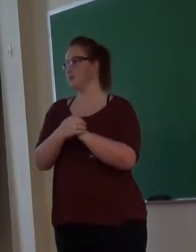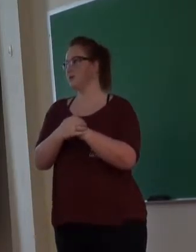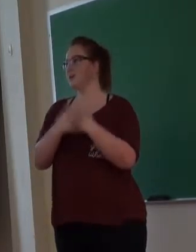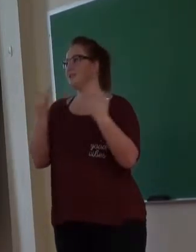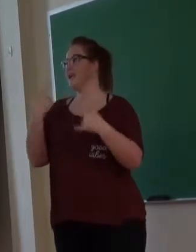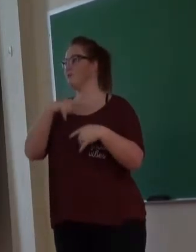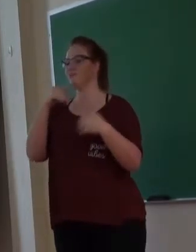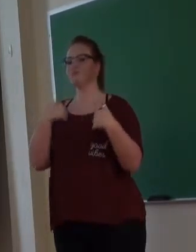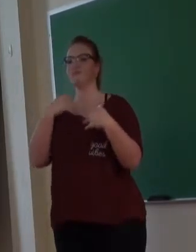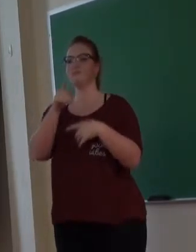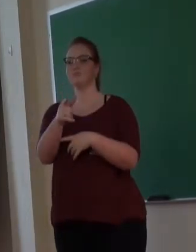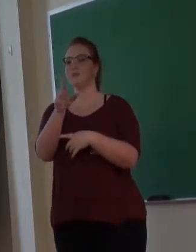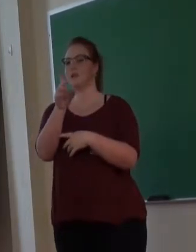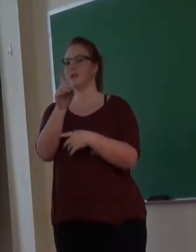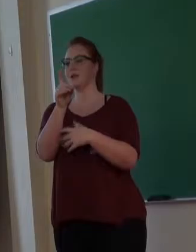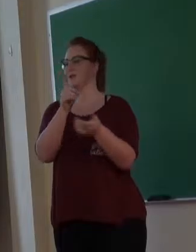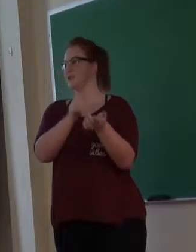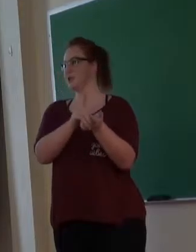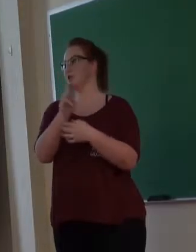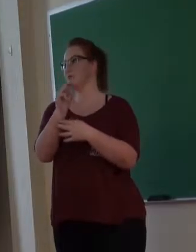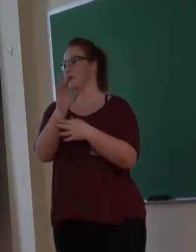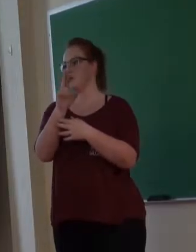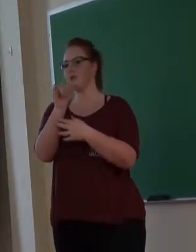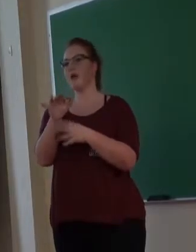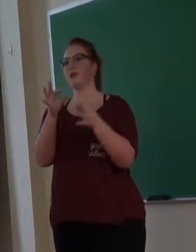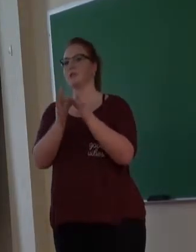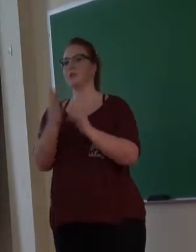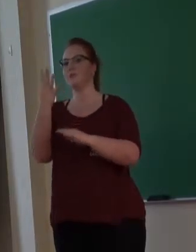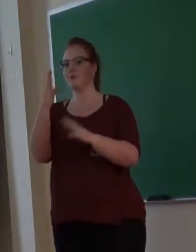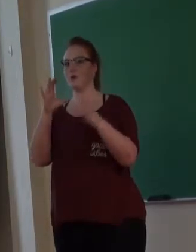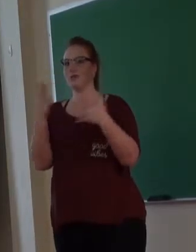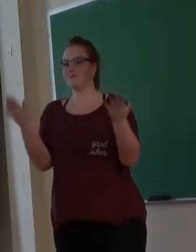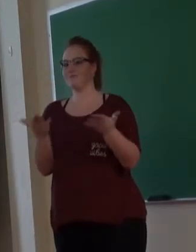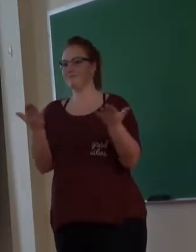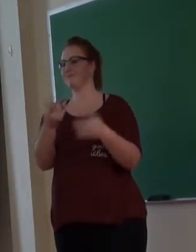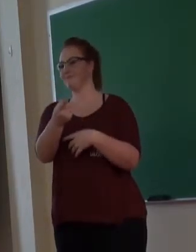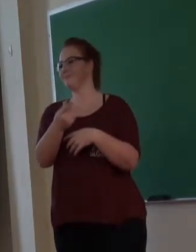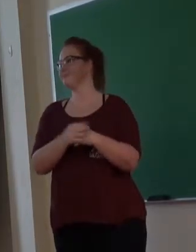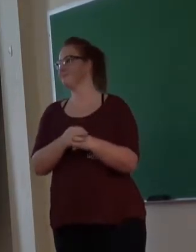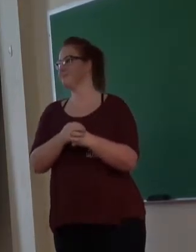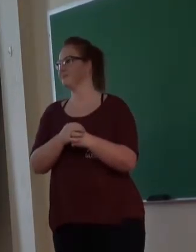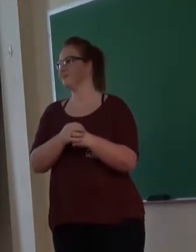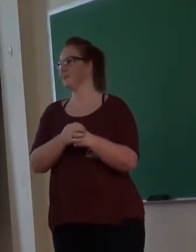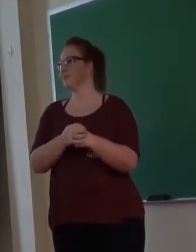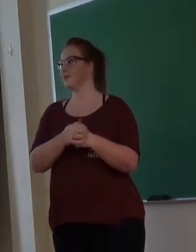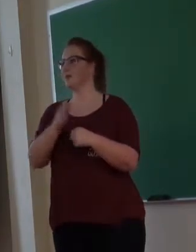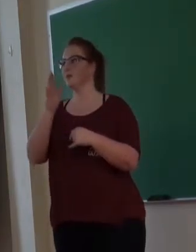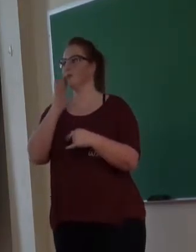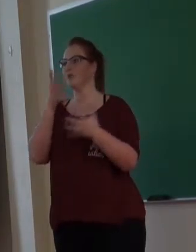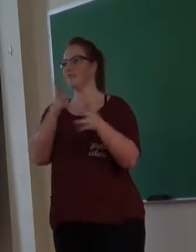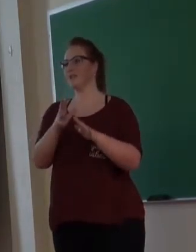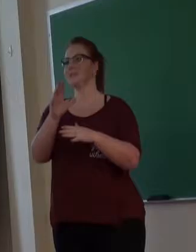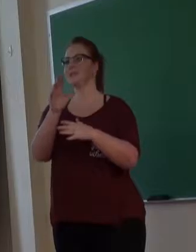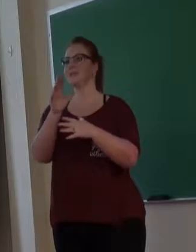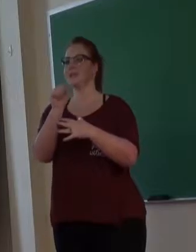McCrae's Interpreting 4 class with us this morning. They're here to complete an assignment, is that correct? Yep. Right, for